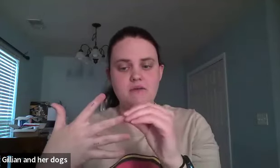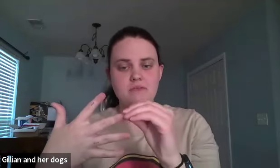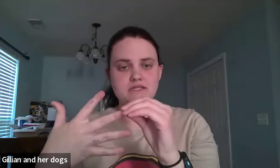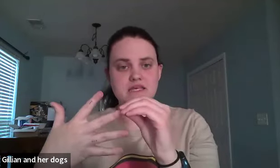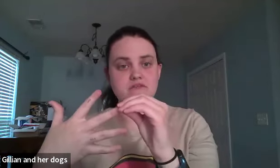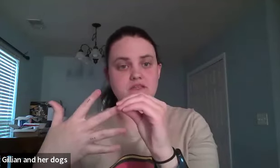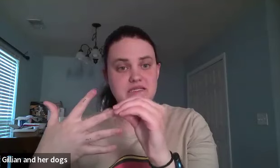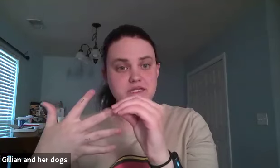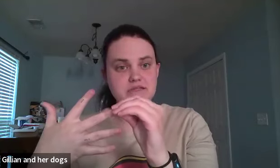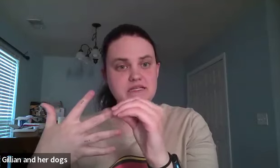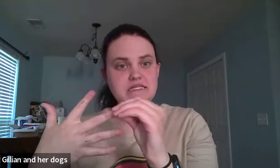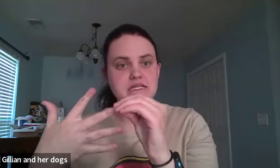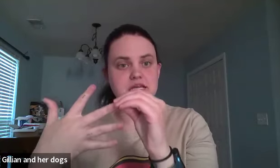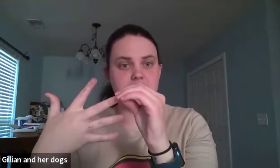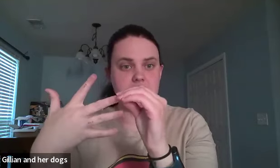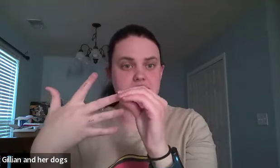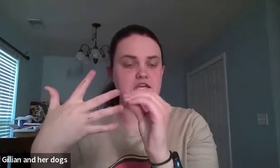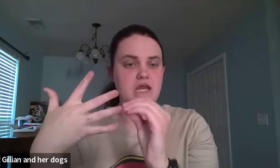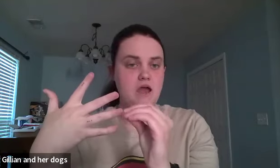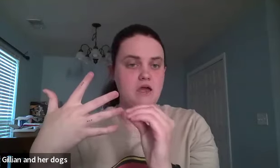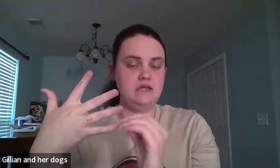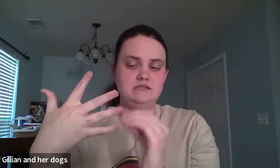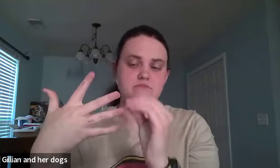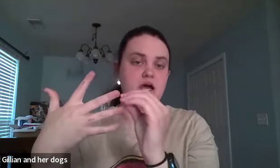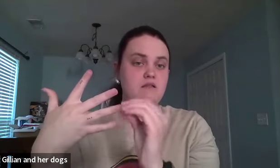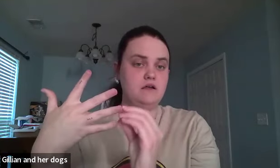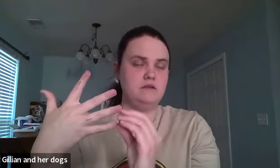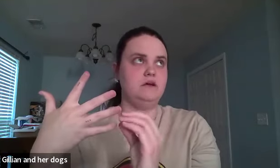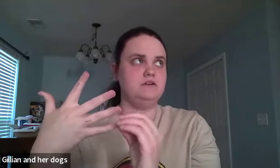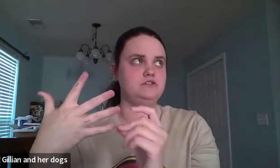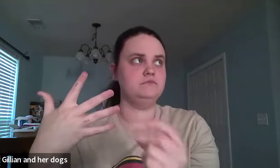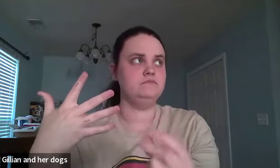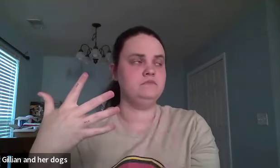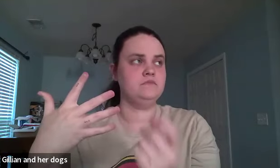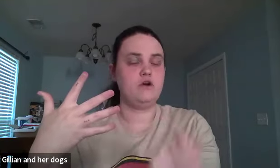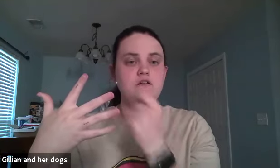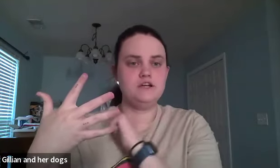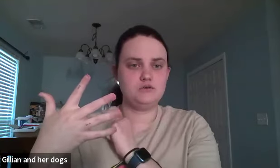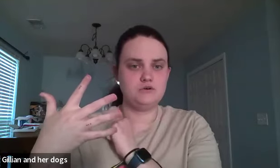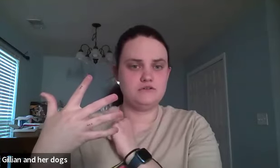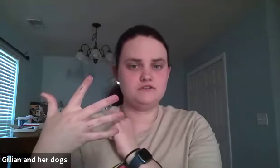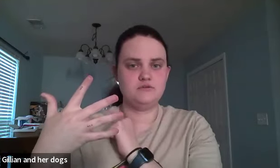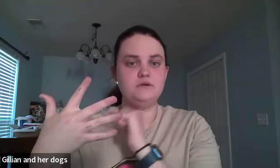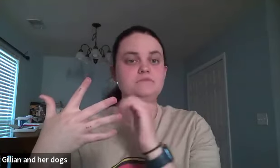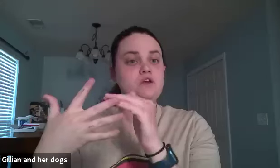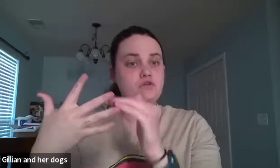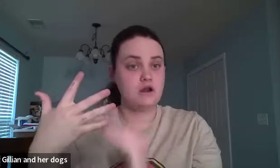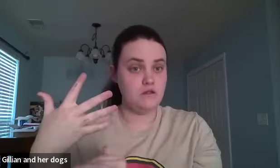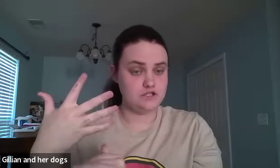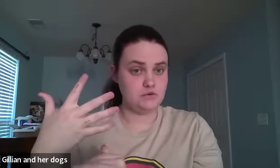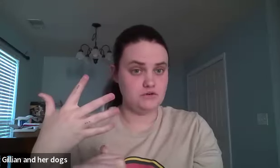my mindset the sibling list is in not biological, chronological order. There's the word. Chronological